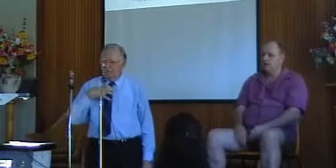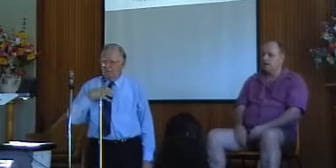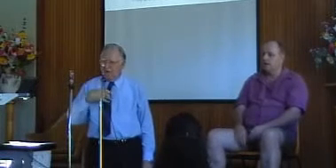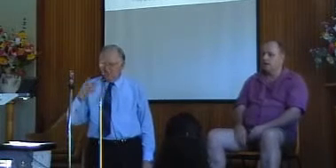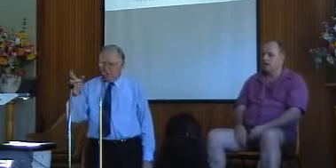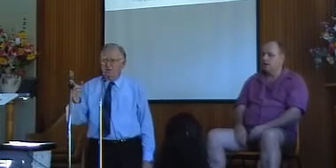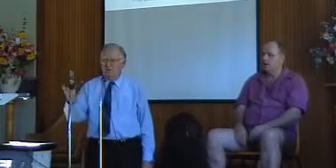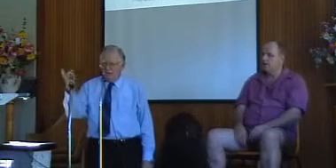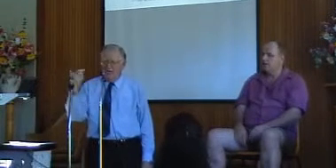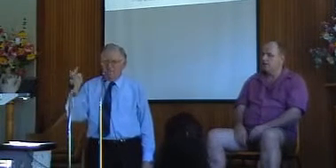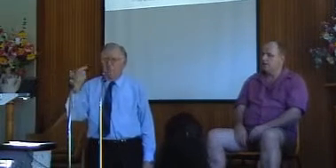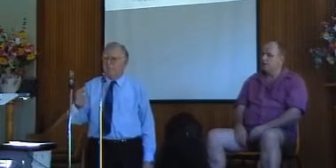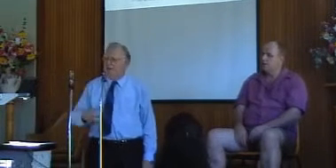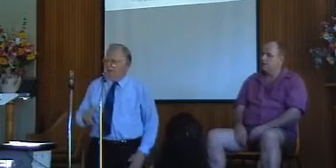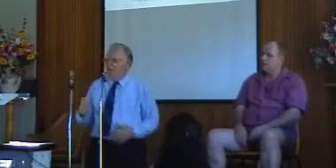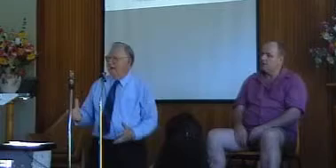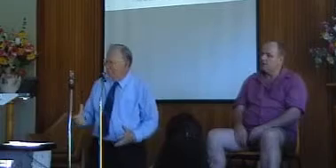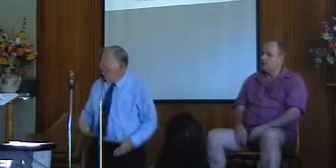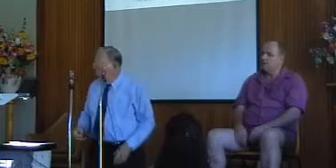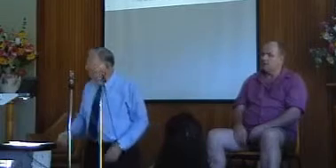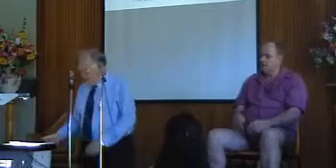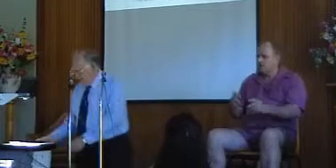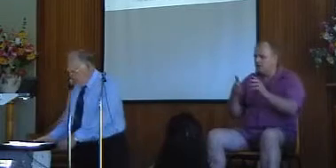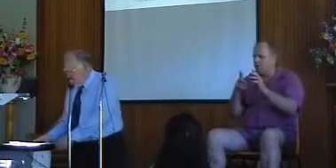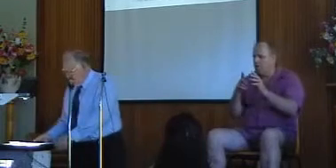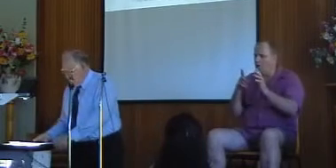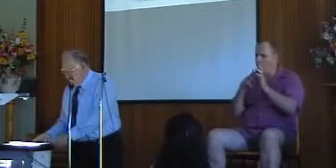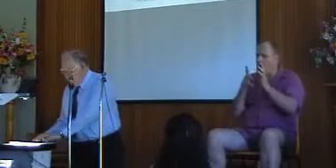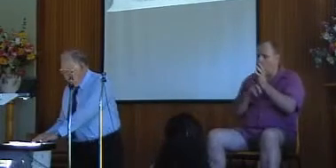That's what I'm saying. Come and see.